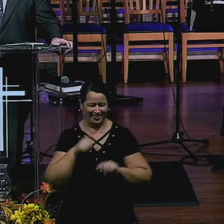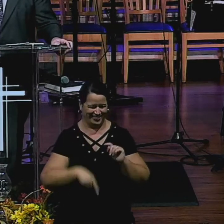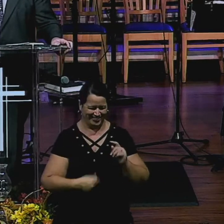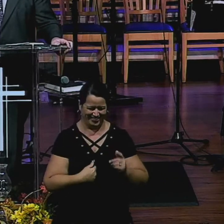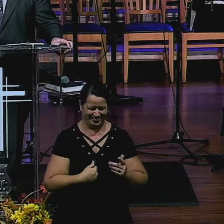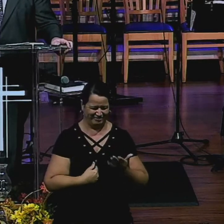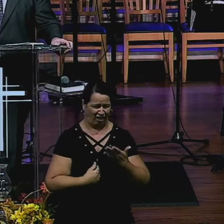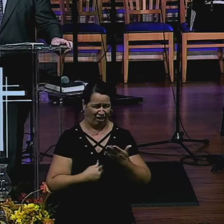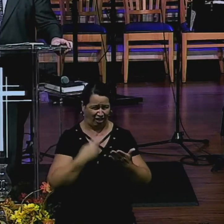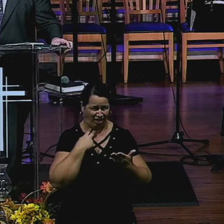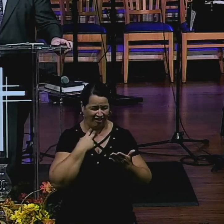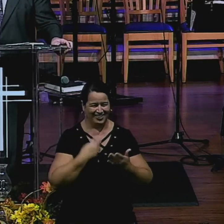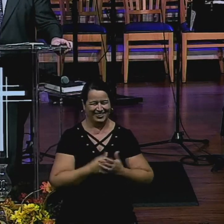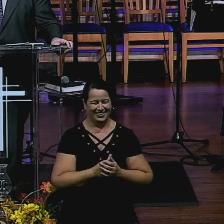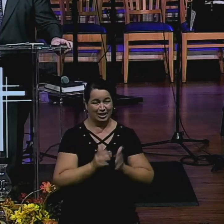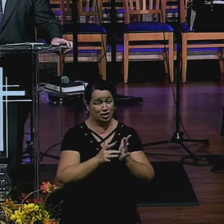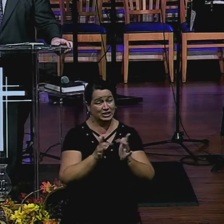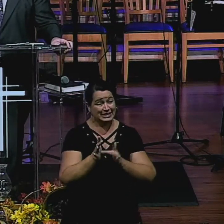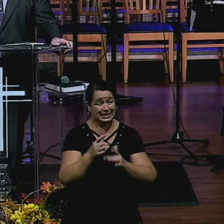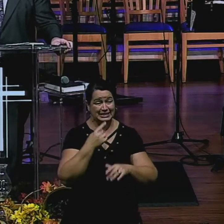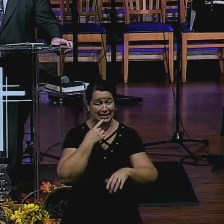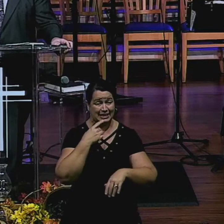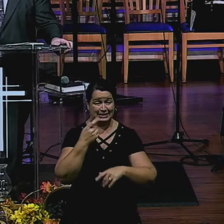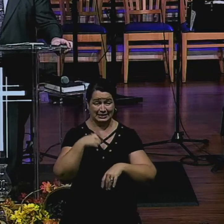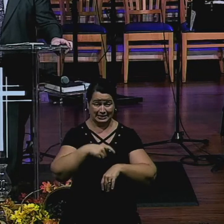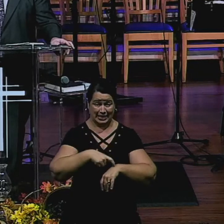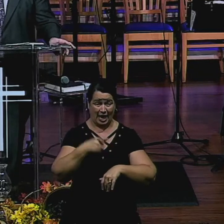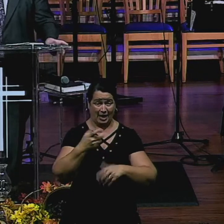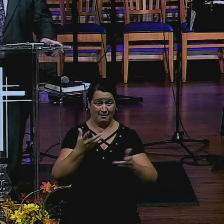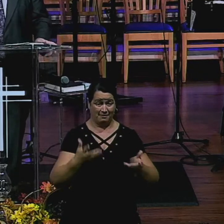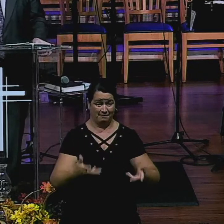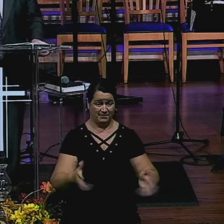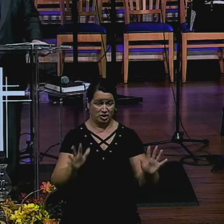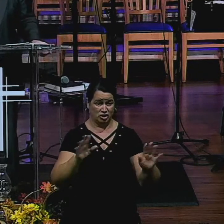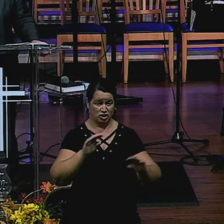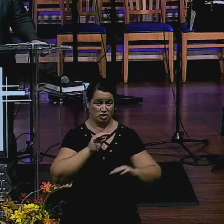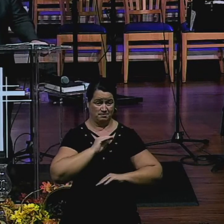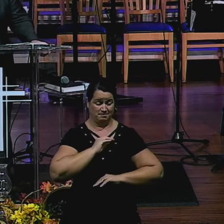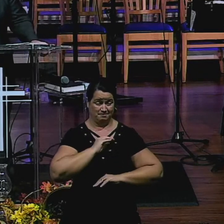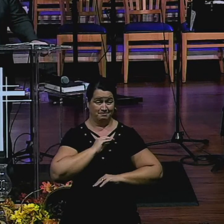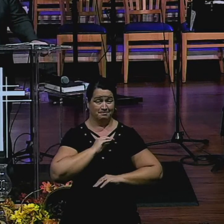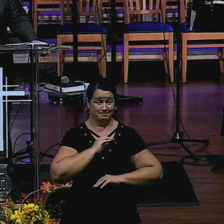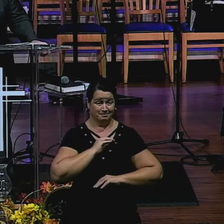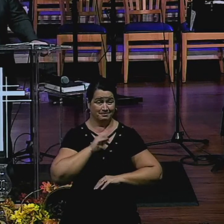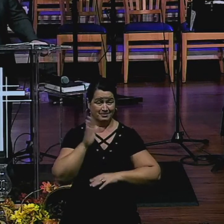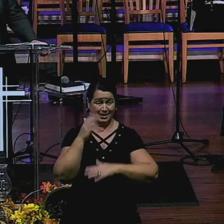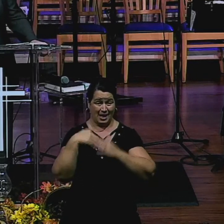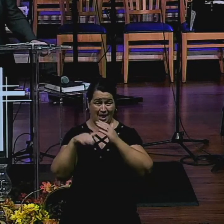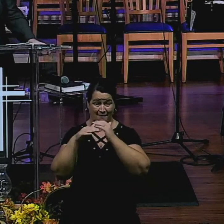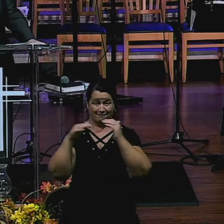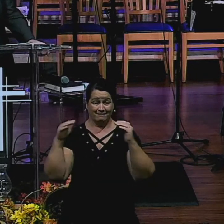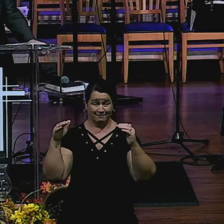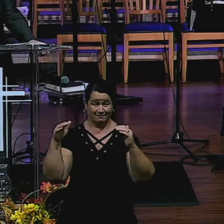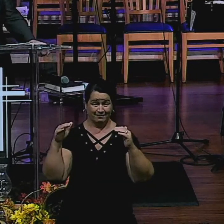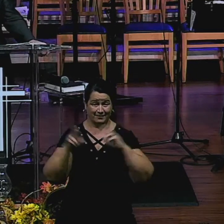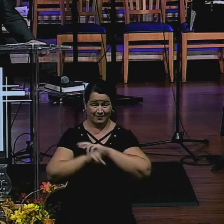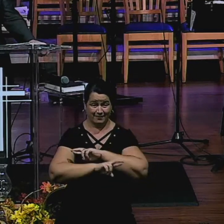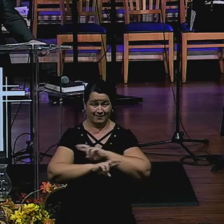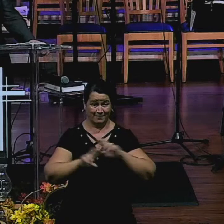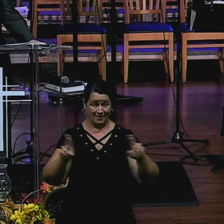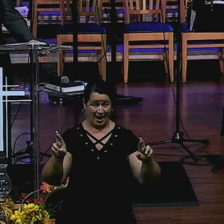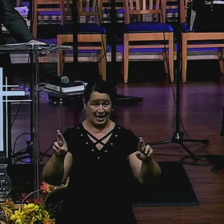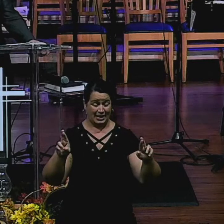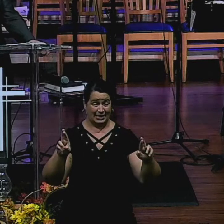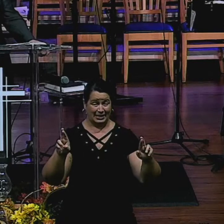He said, here it is, ready? The time is fulfilled. The kingdom of God is at